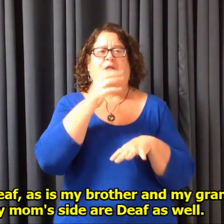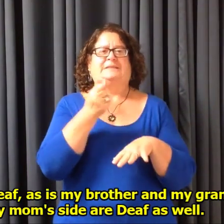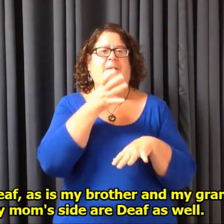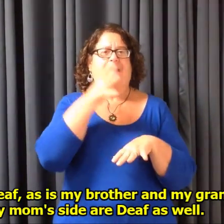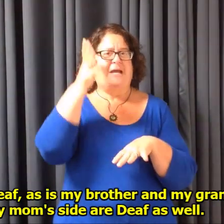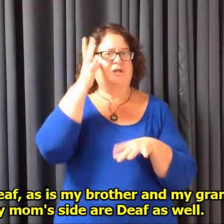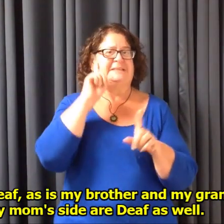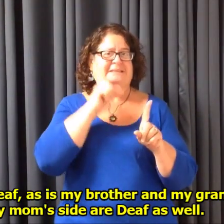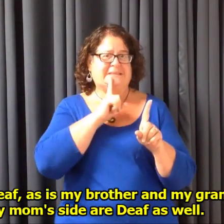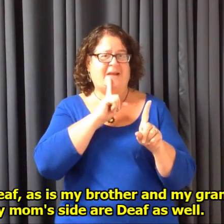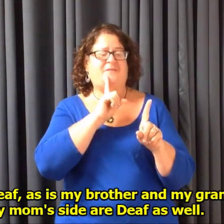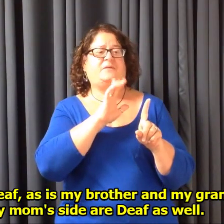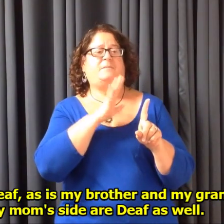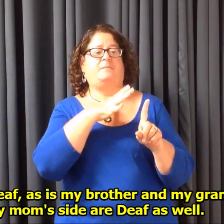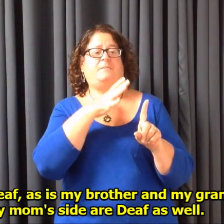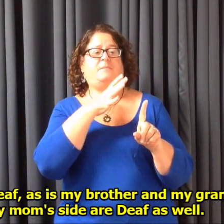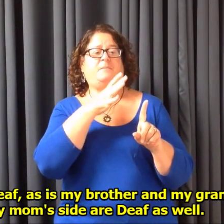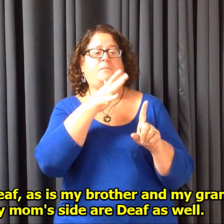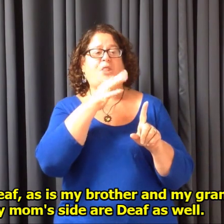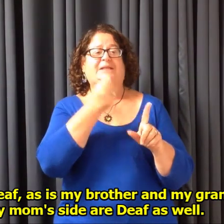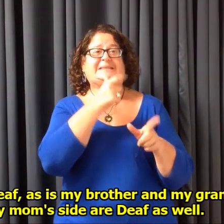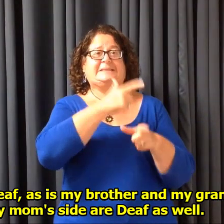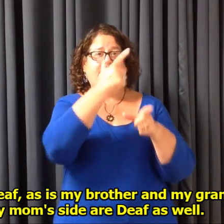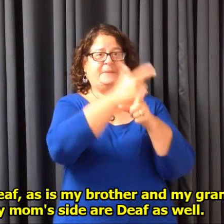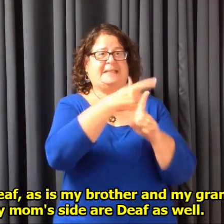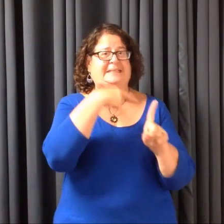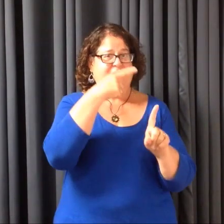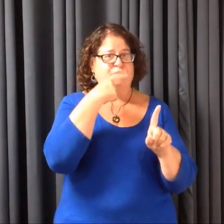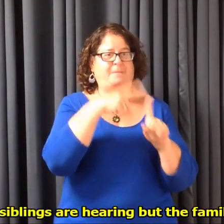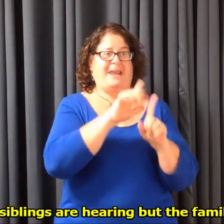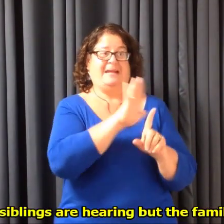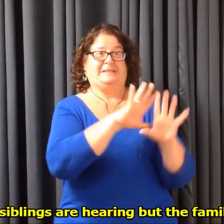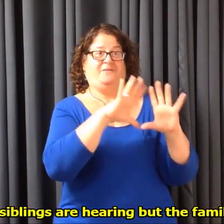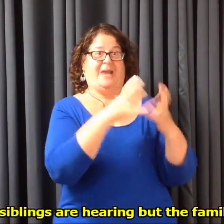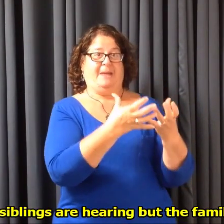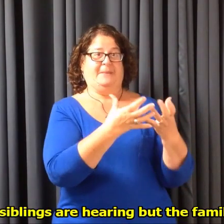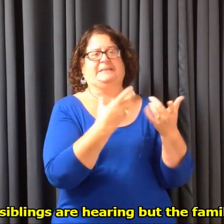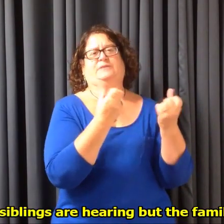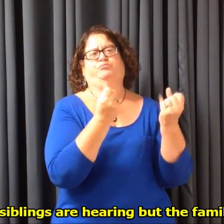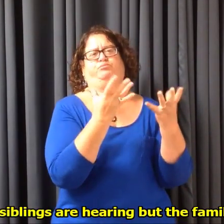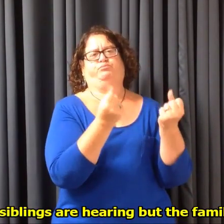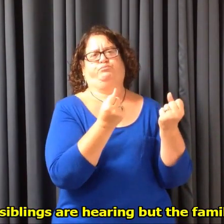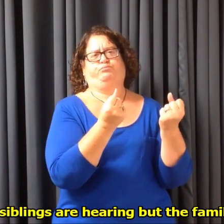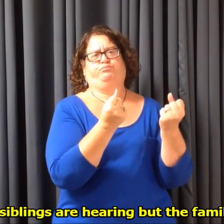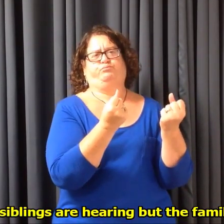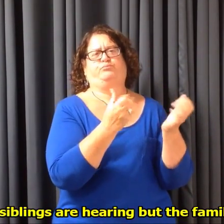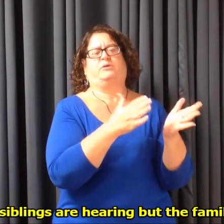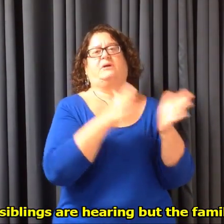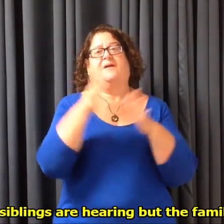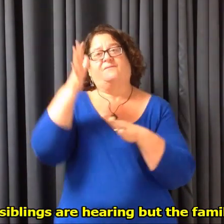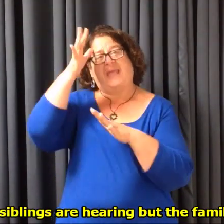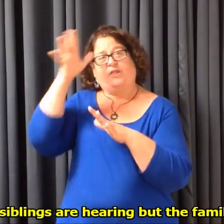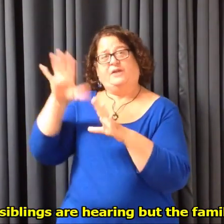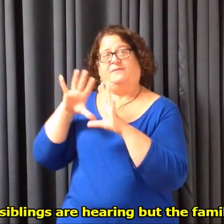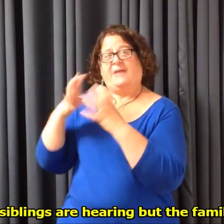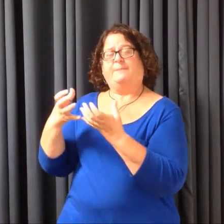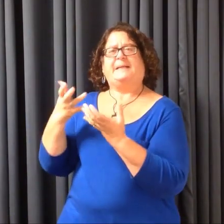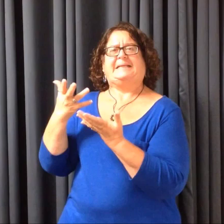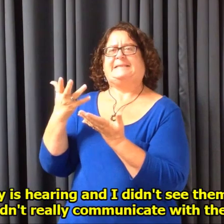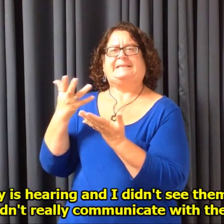brother, and my grandparents on my mom's side are deaf as well. My mother's siblings are hearing, but the family signs. My